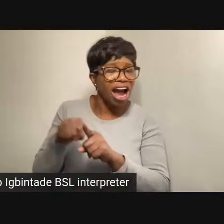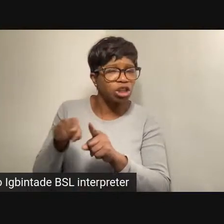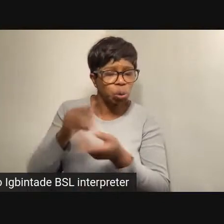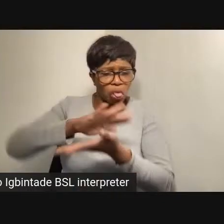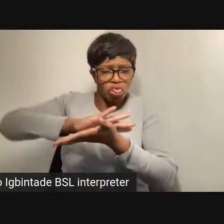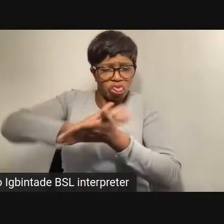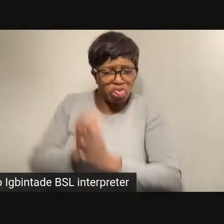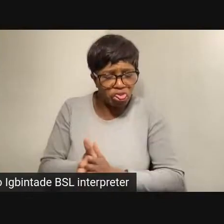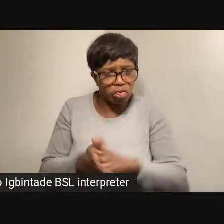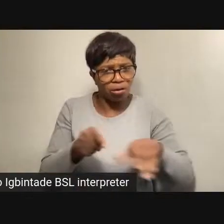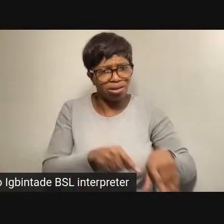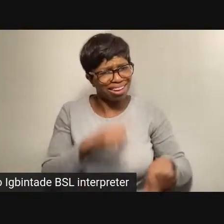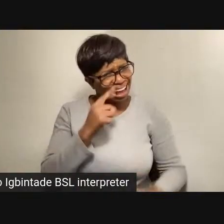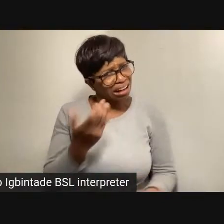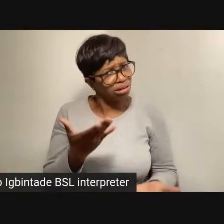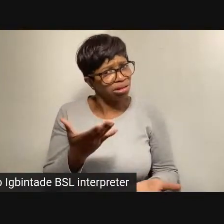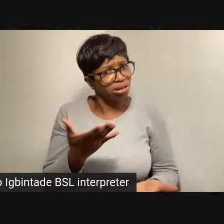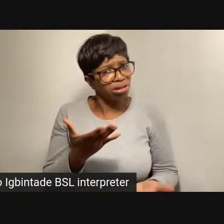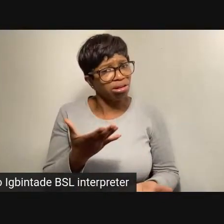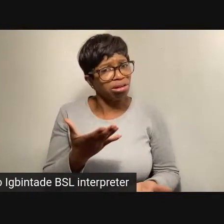it?